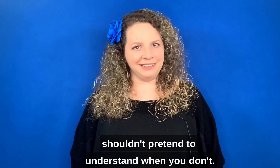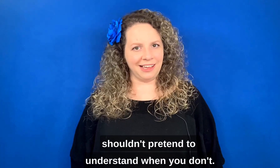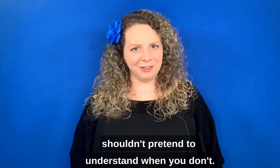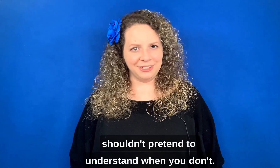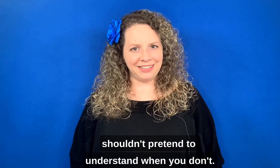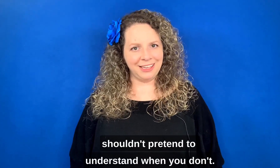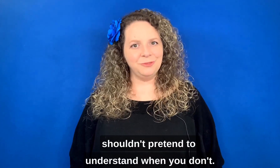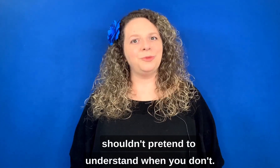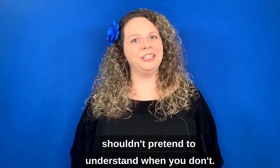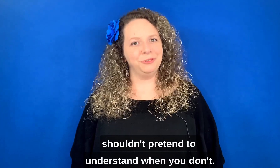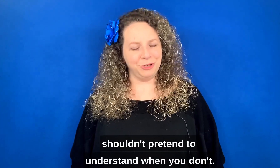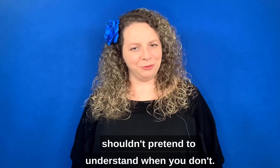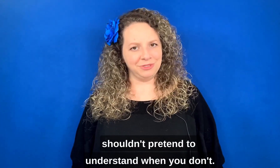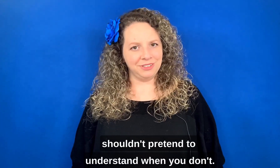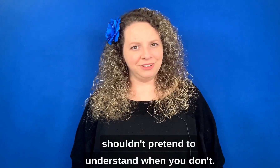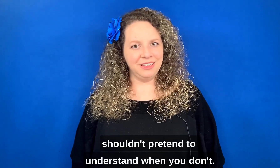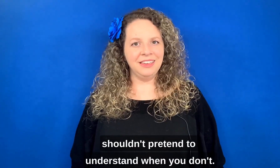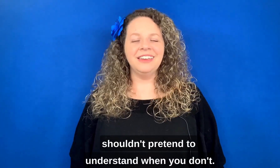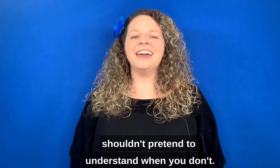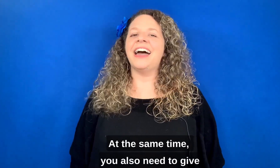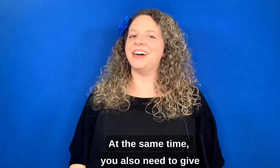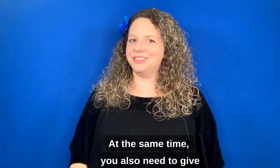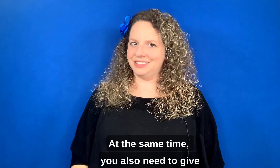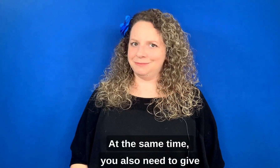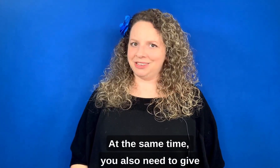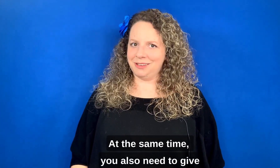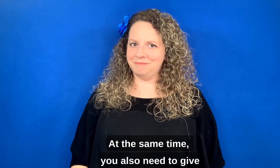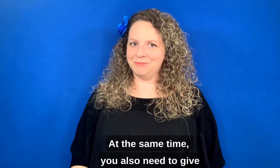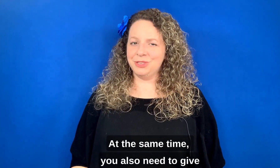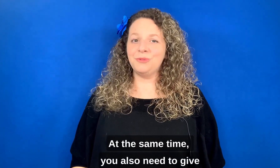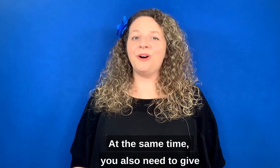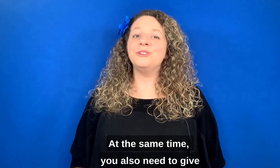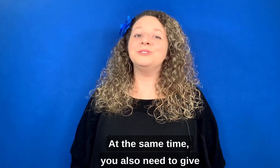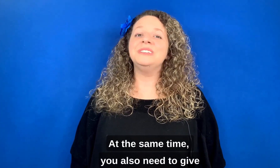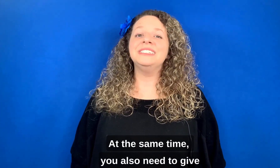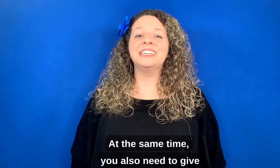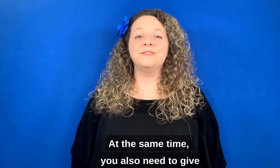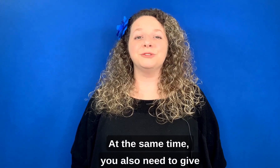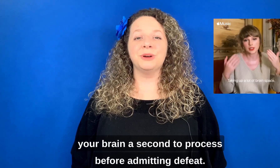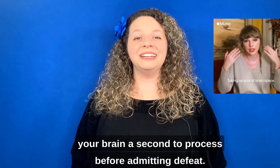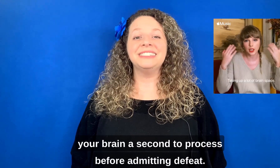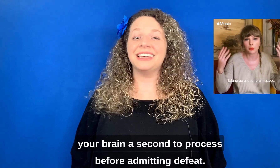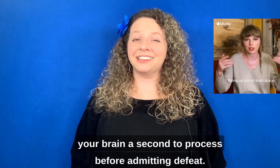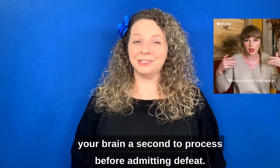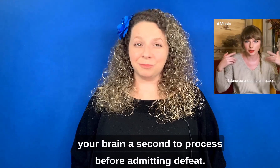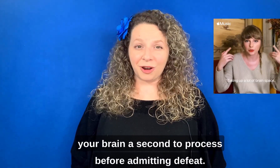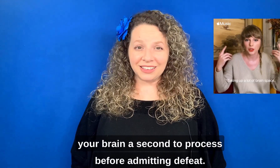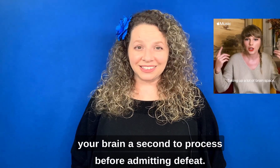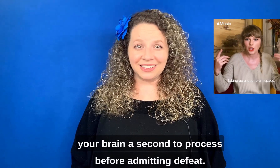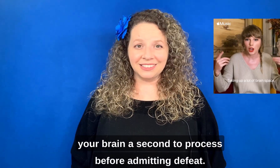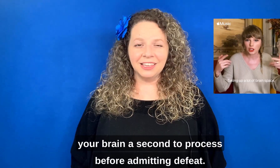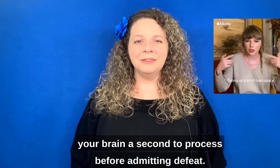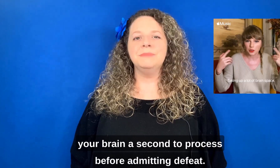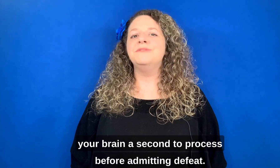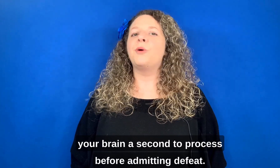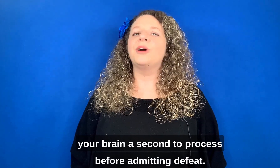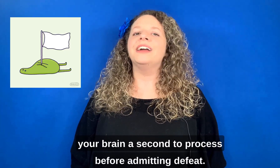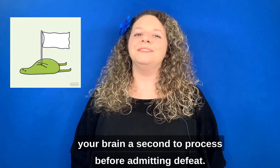to understand when you don't. At the same time, you also need to give your brain a second to process before